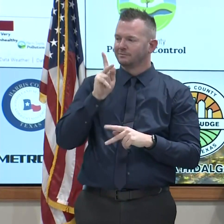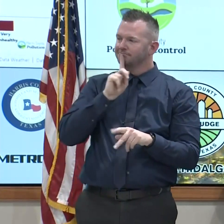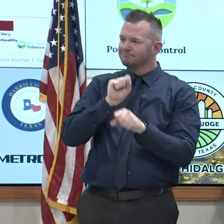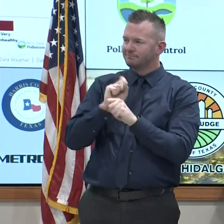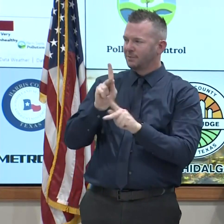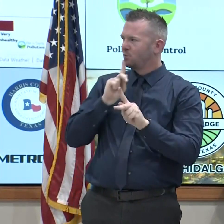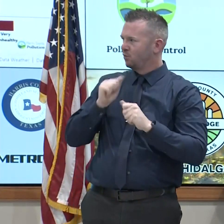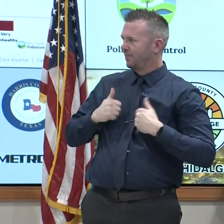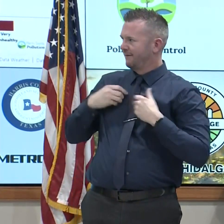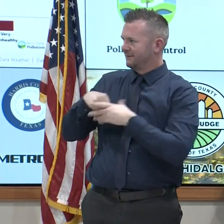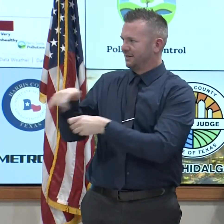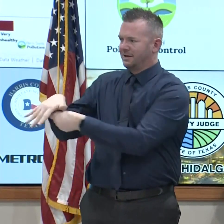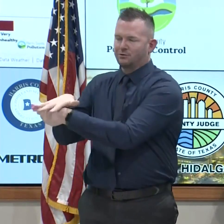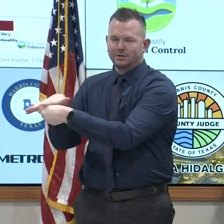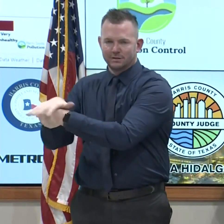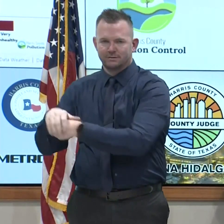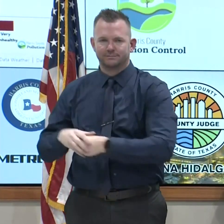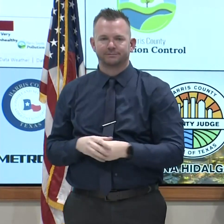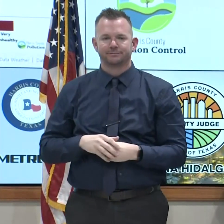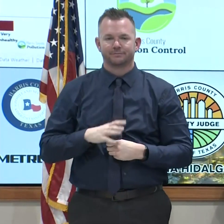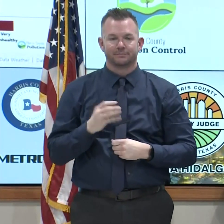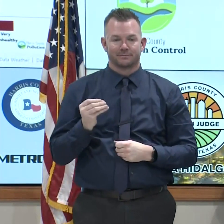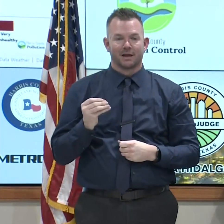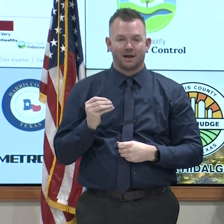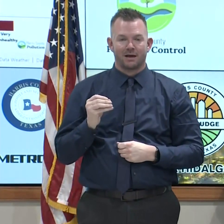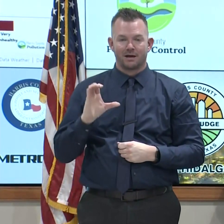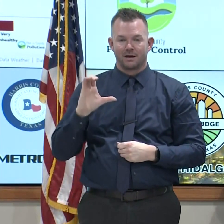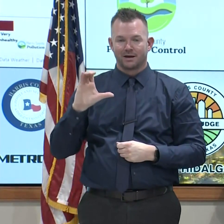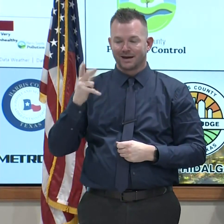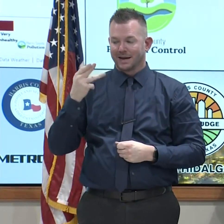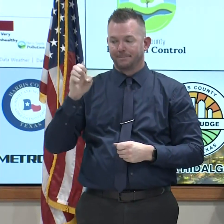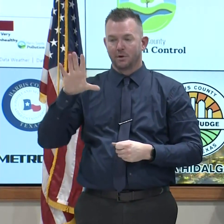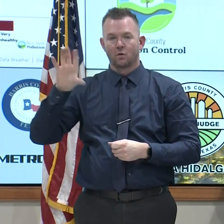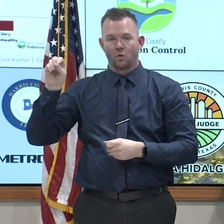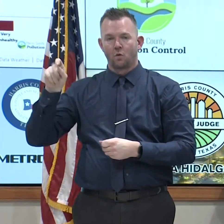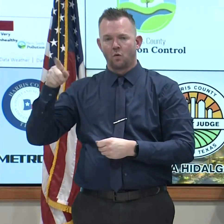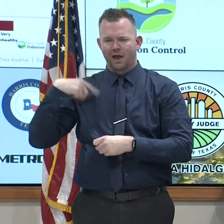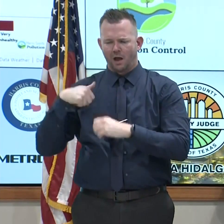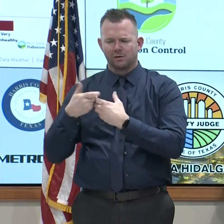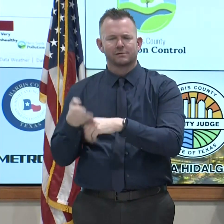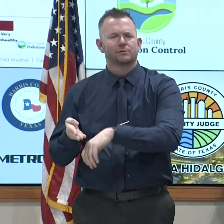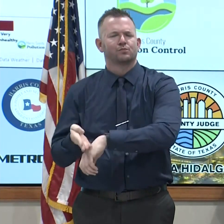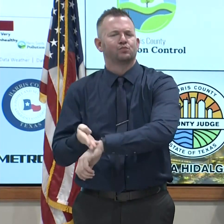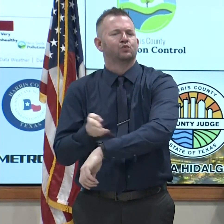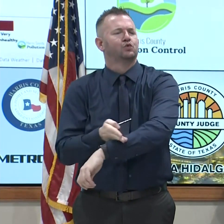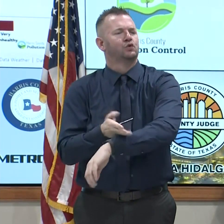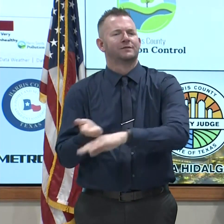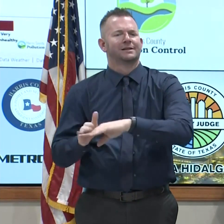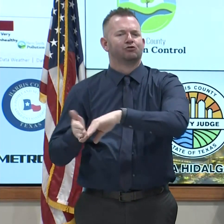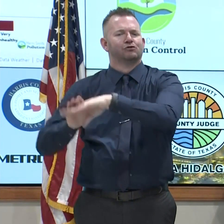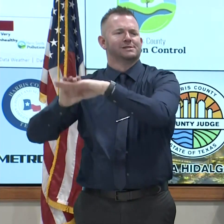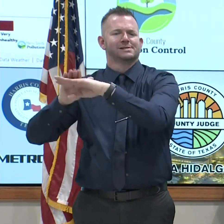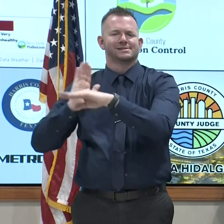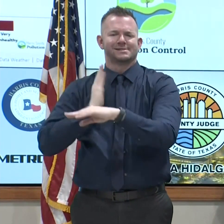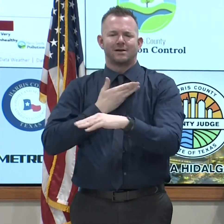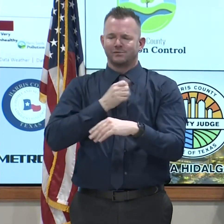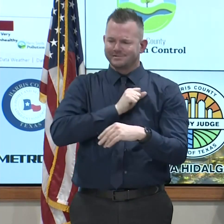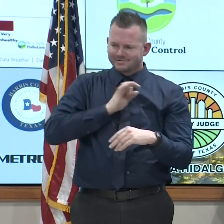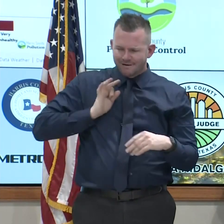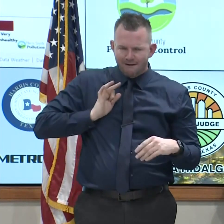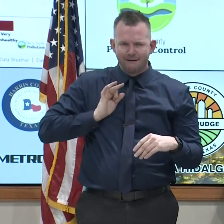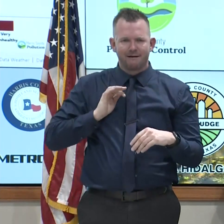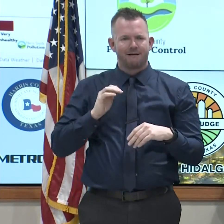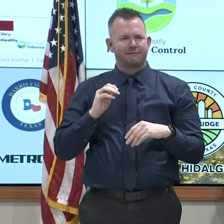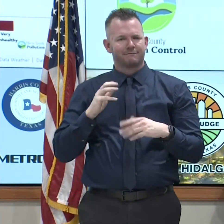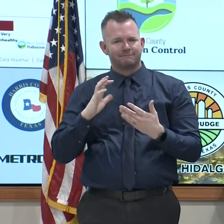to increase staffing. We have been able to increase our monitoring equipment. We've been able to obtain a West Side station so that we